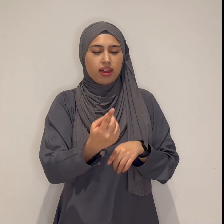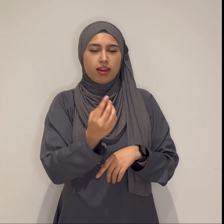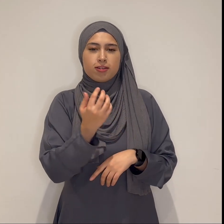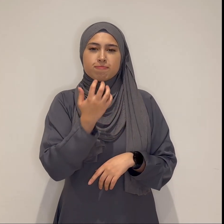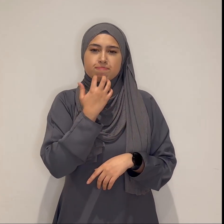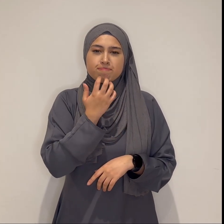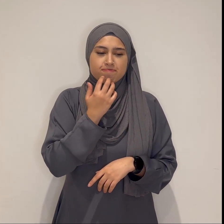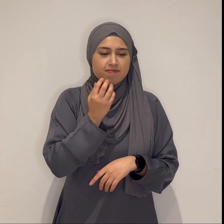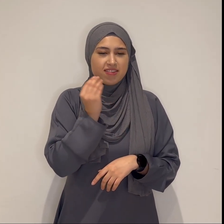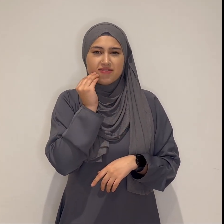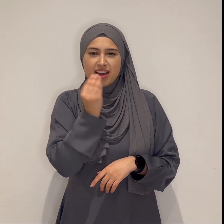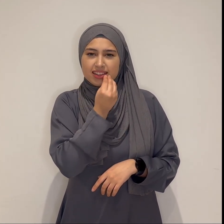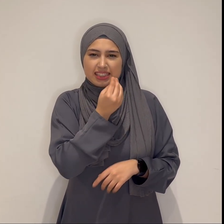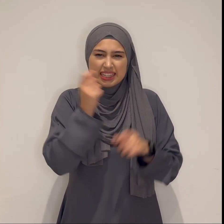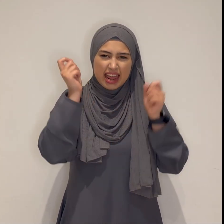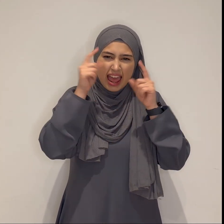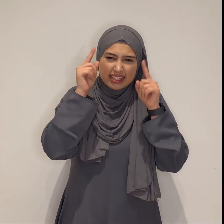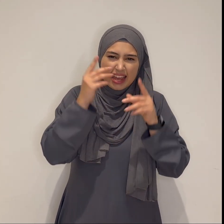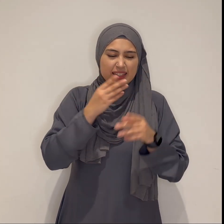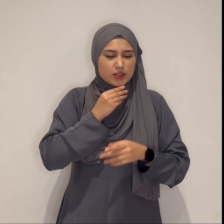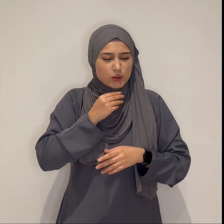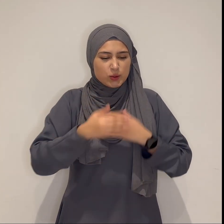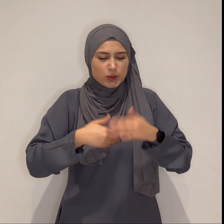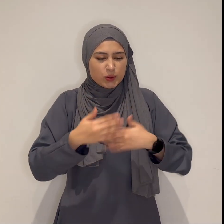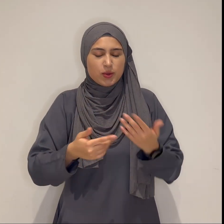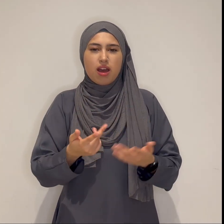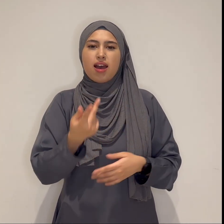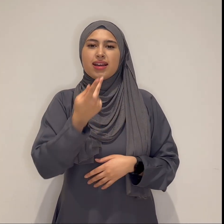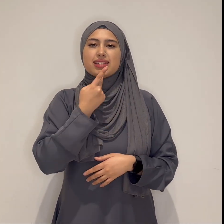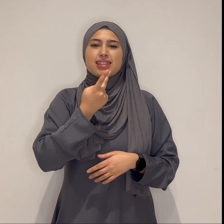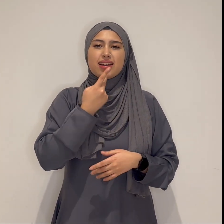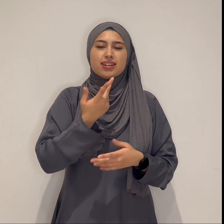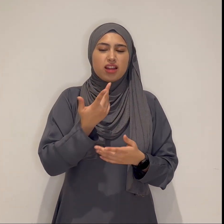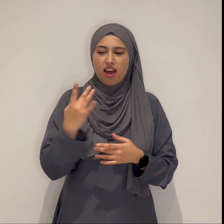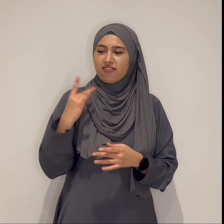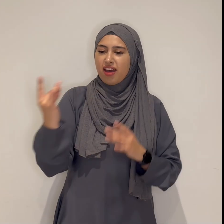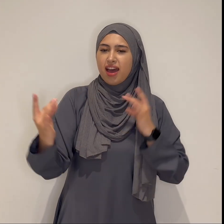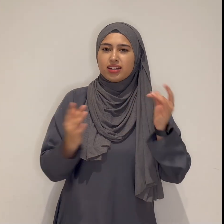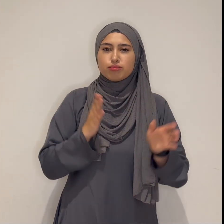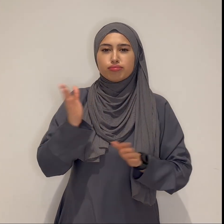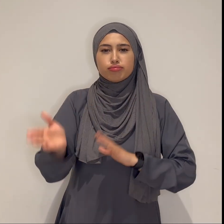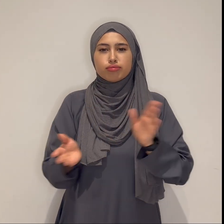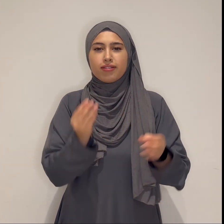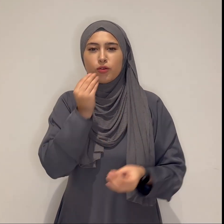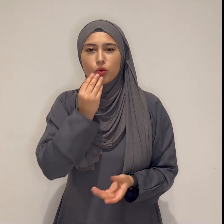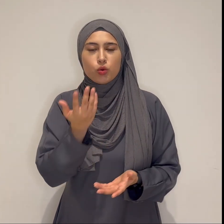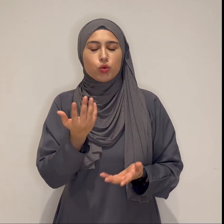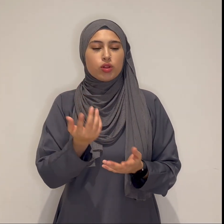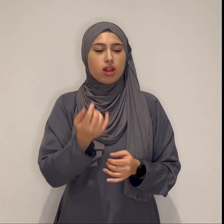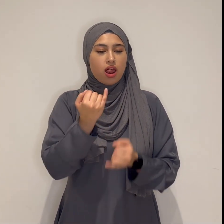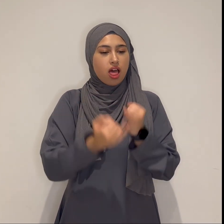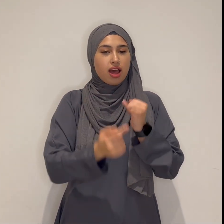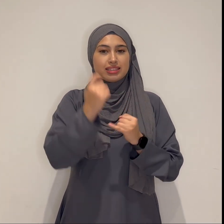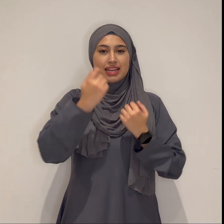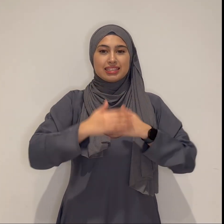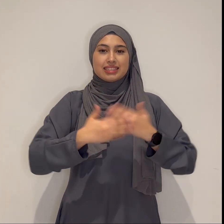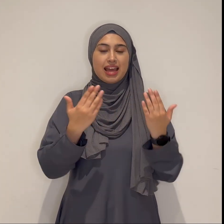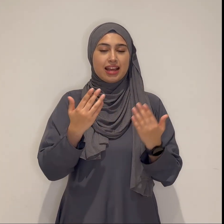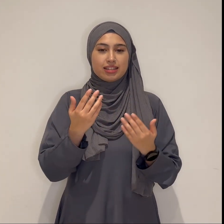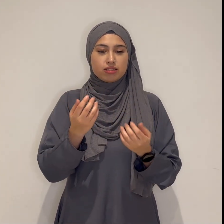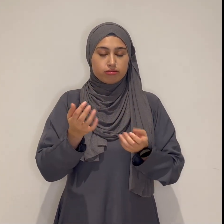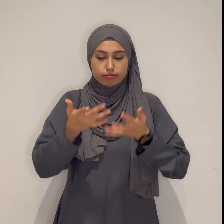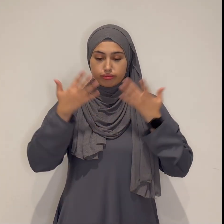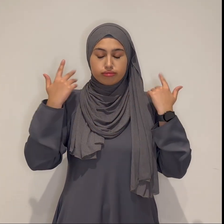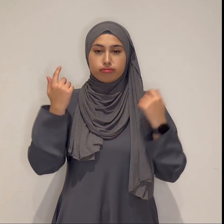week trying to overcome with the fasting and the headaches and all that, and spend the second week with some invitations, and then the last 10 days you find that the